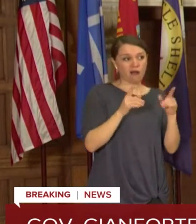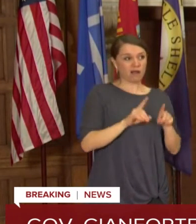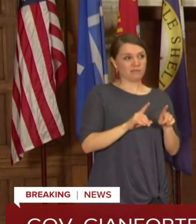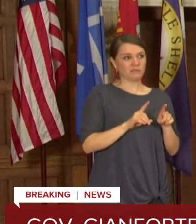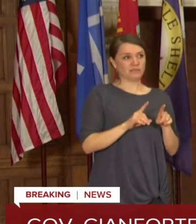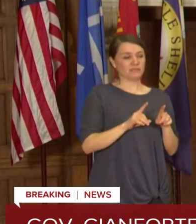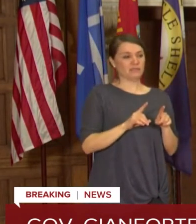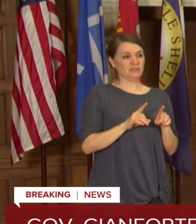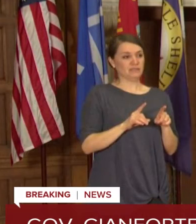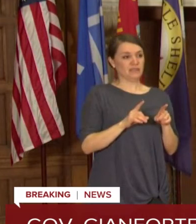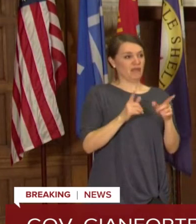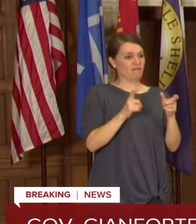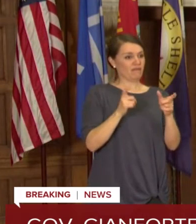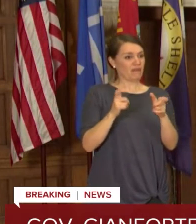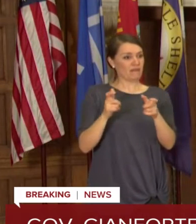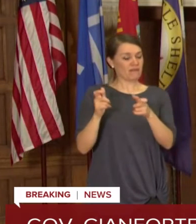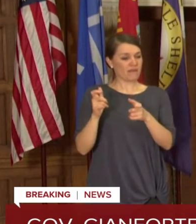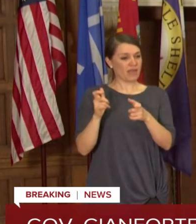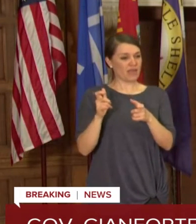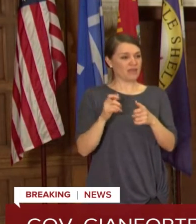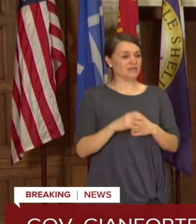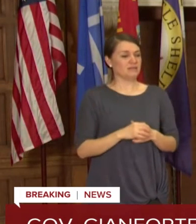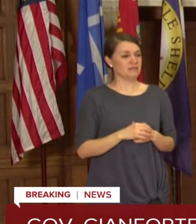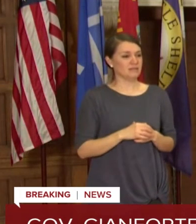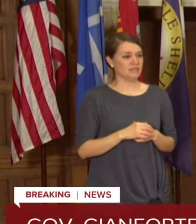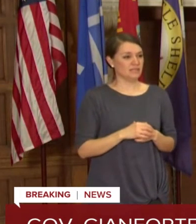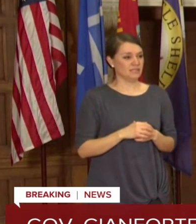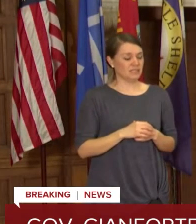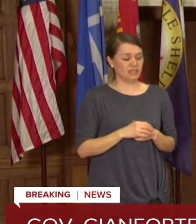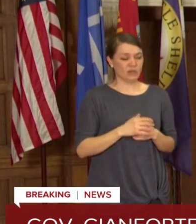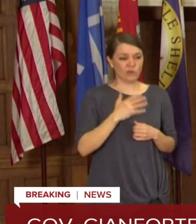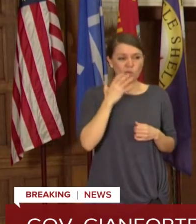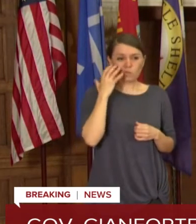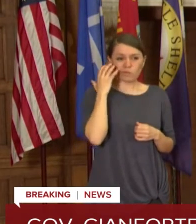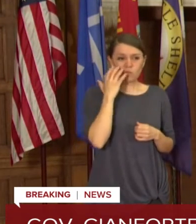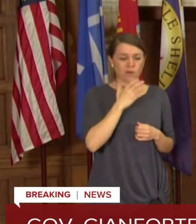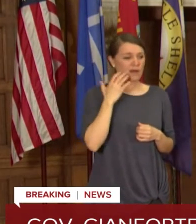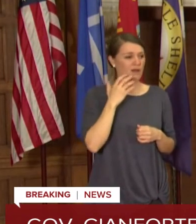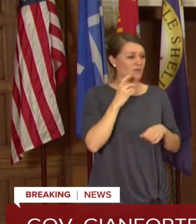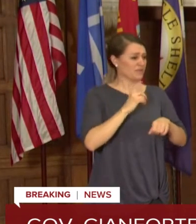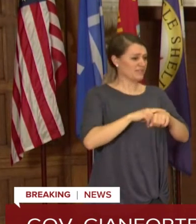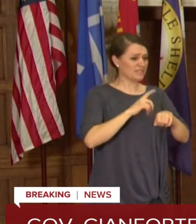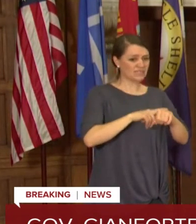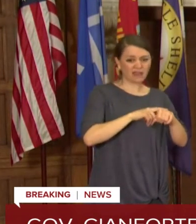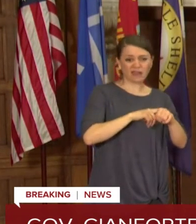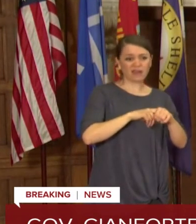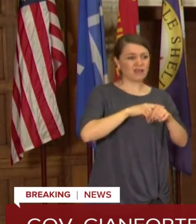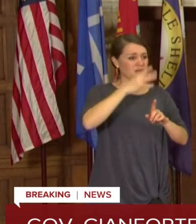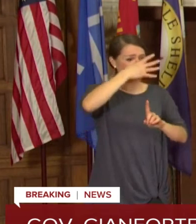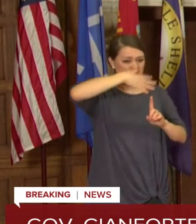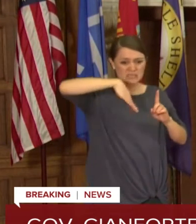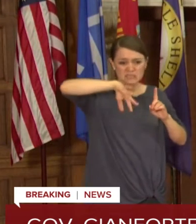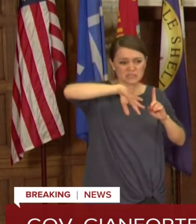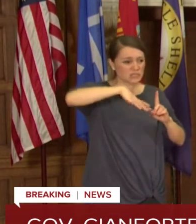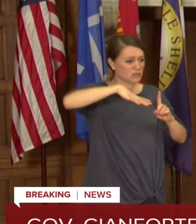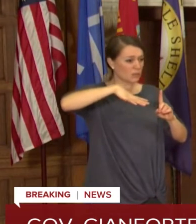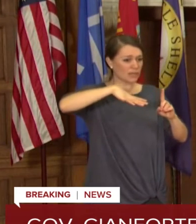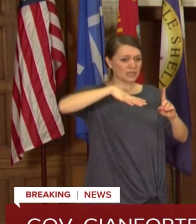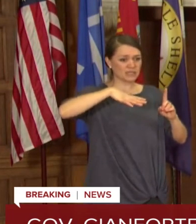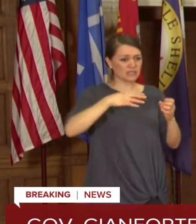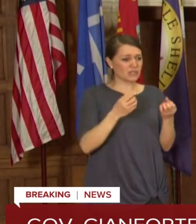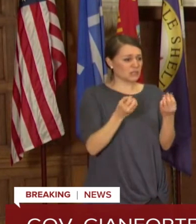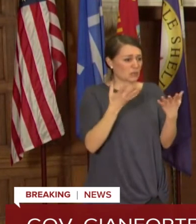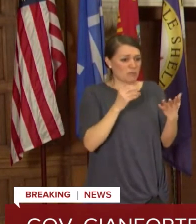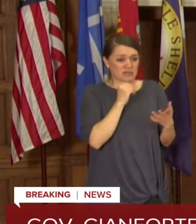incredible speed of time in unprecedented conditions and in a time when there was so much uncertainty. And so I